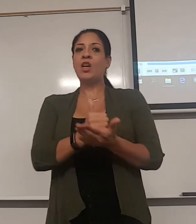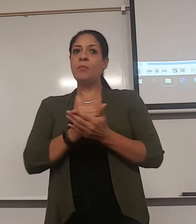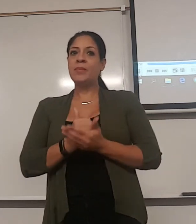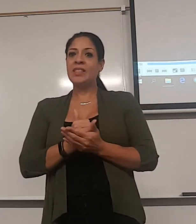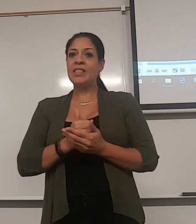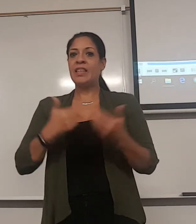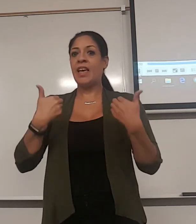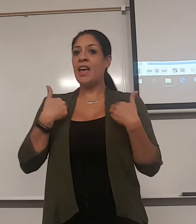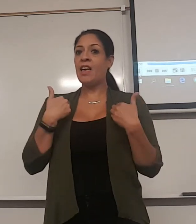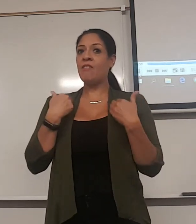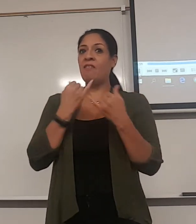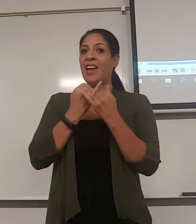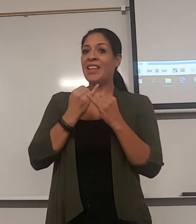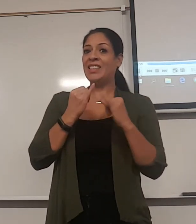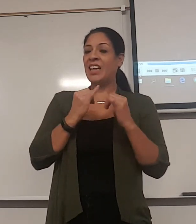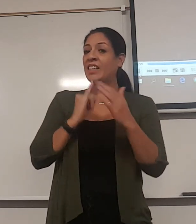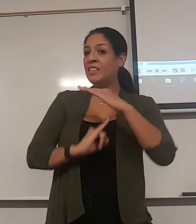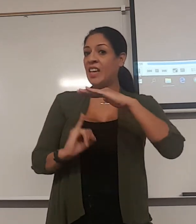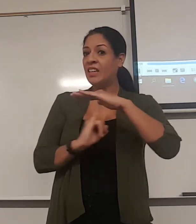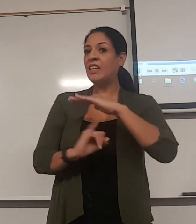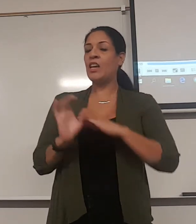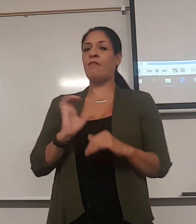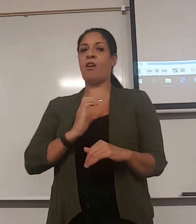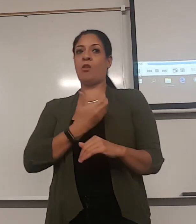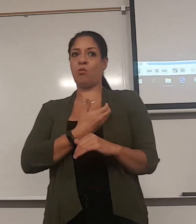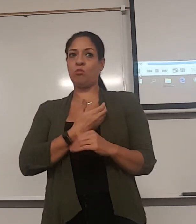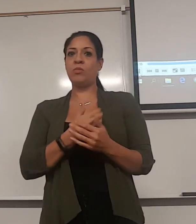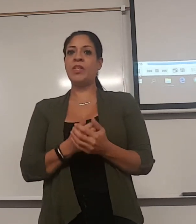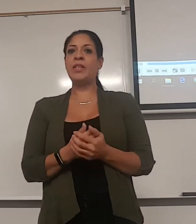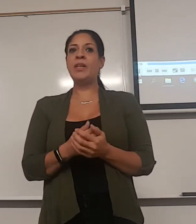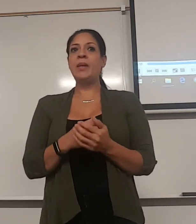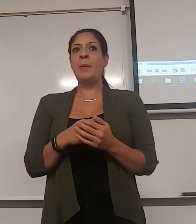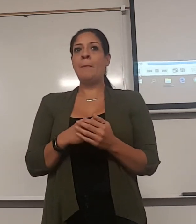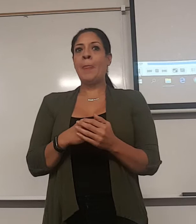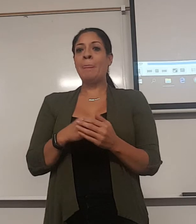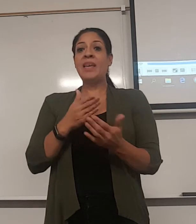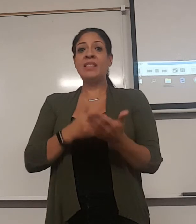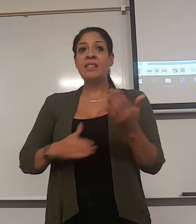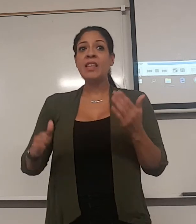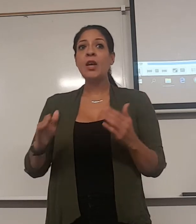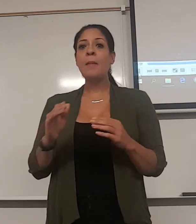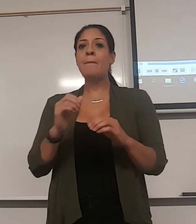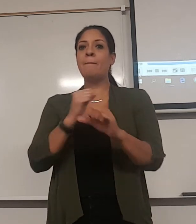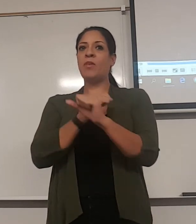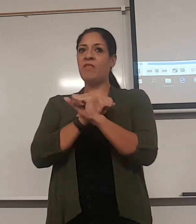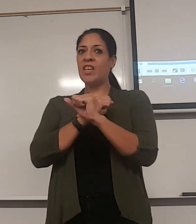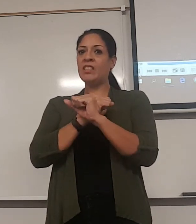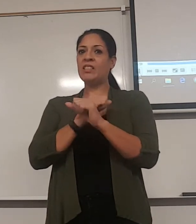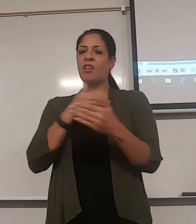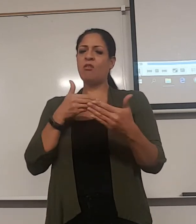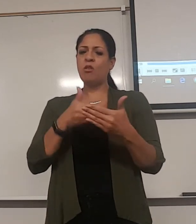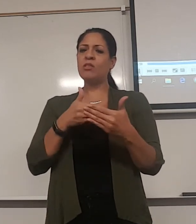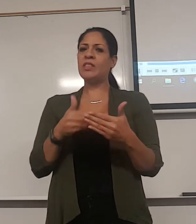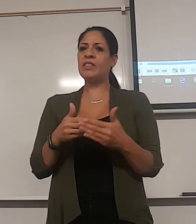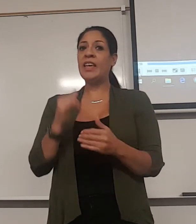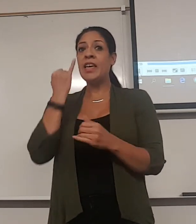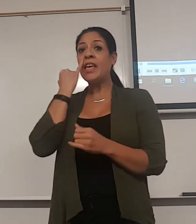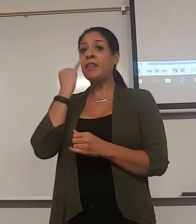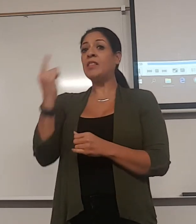own. Some boundaries allow or prevent physical closeness, like somebody standing too close to us.